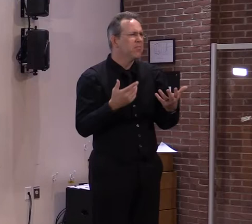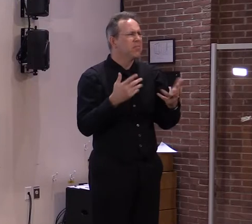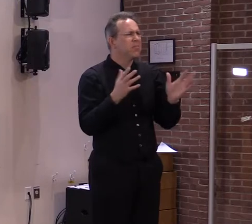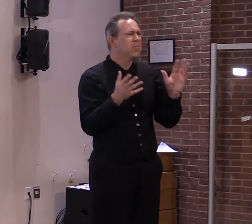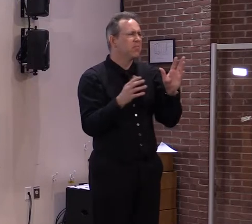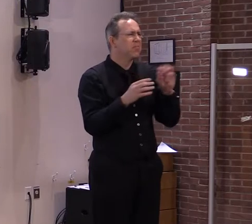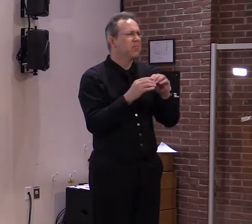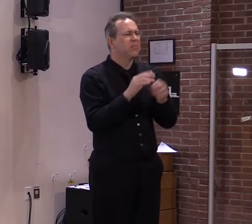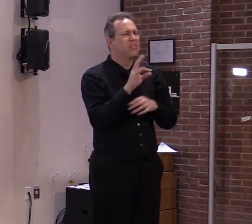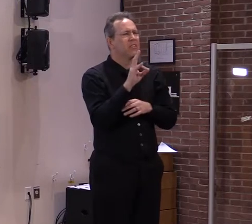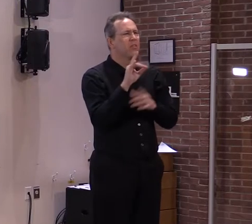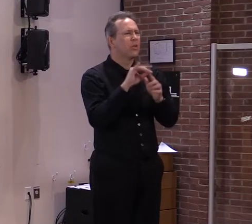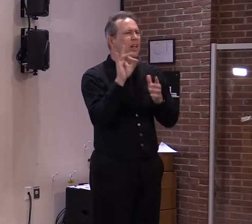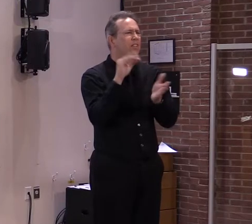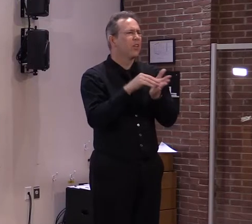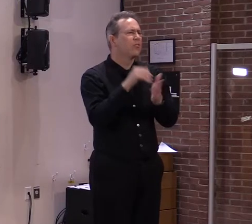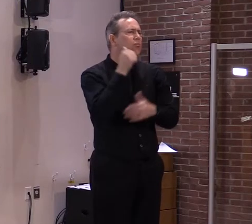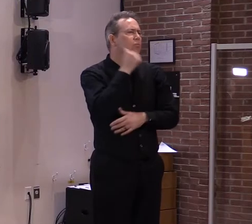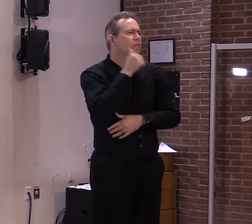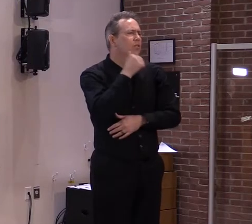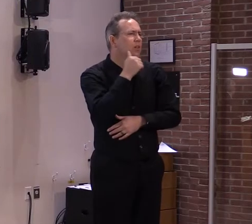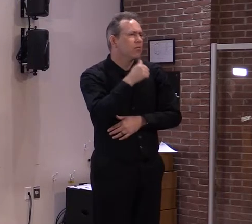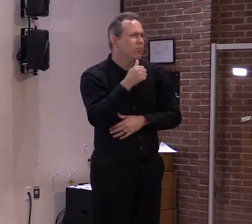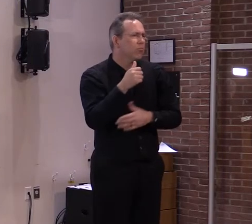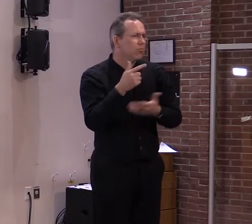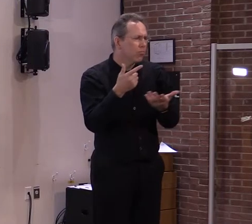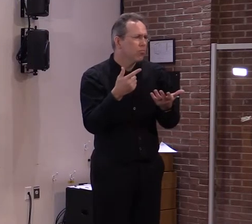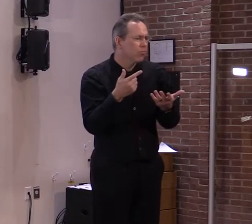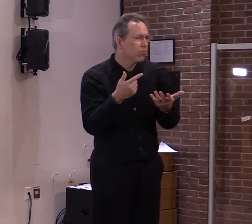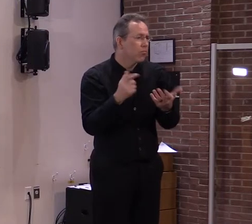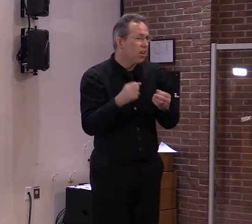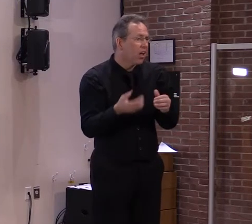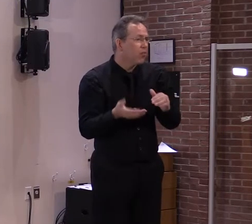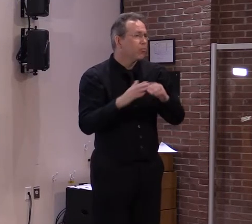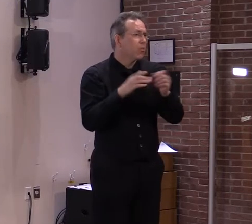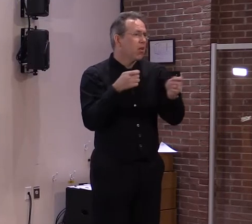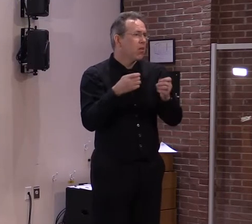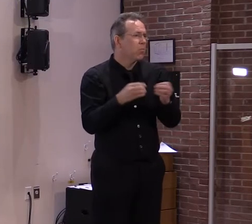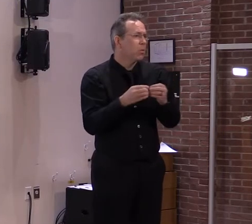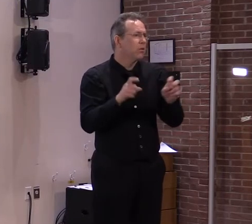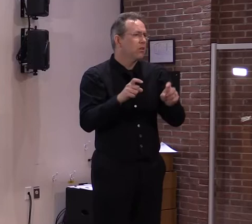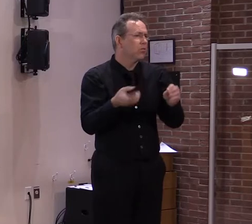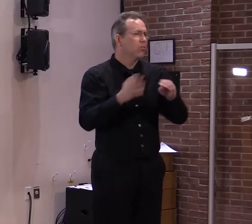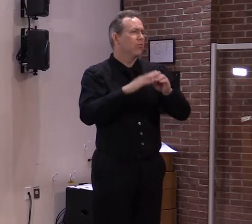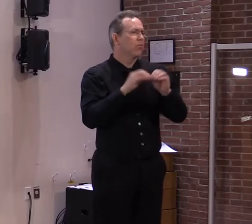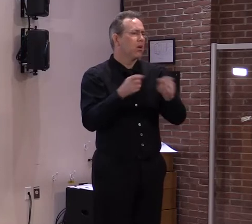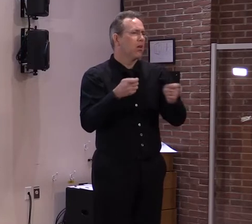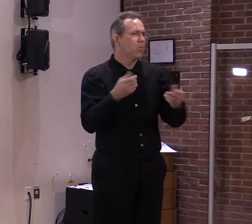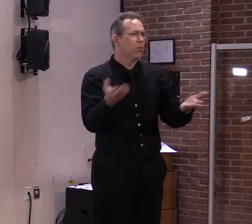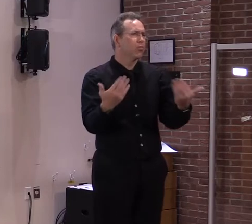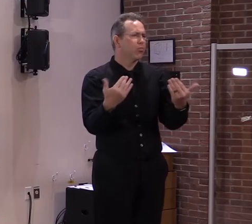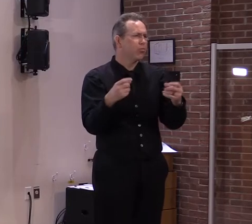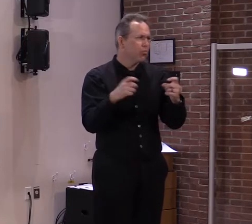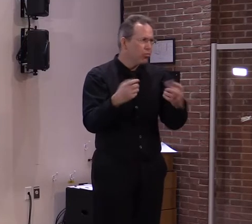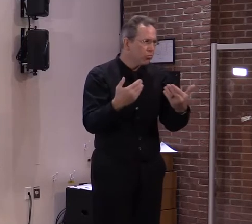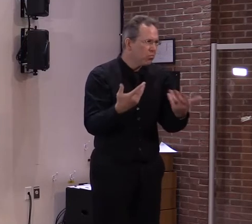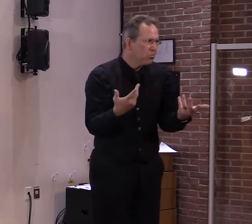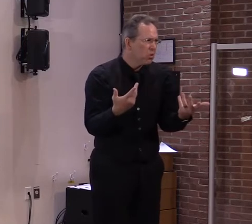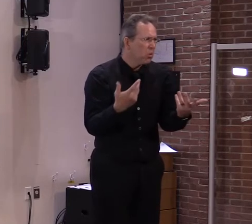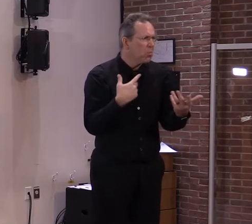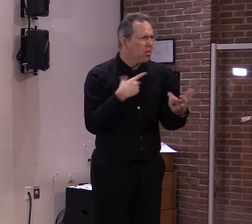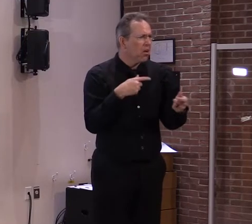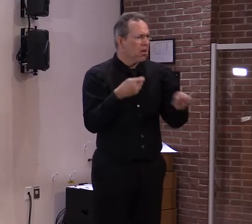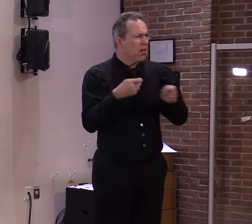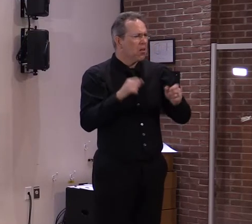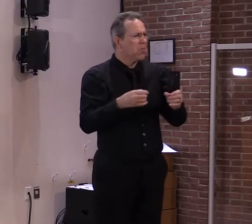capacity to rise above that if we have to. So I don't see capacity as an issue. In fact, I would urge